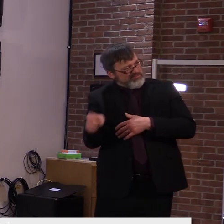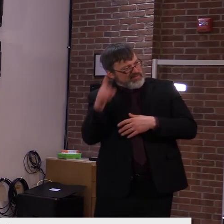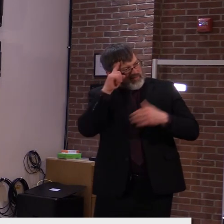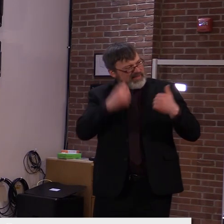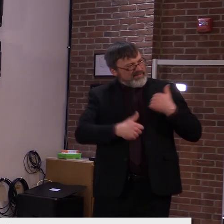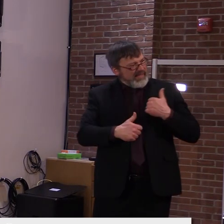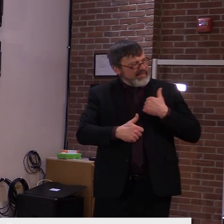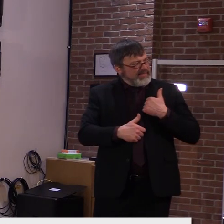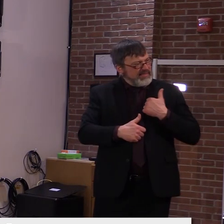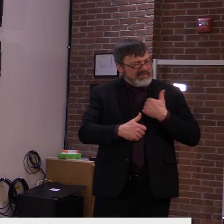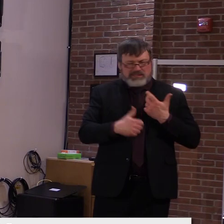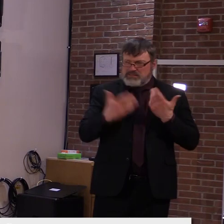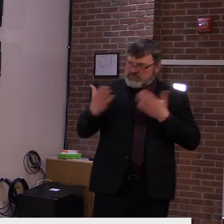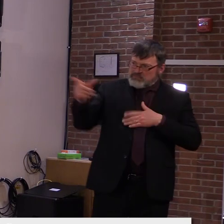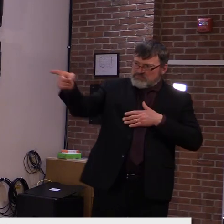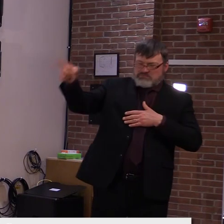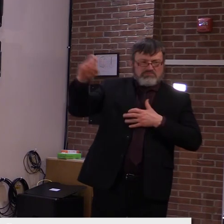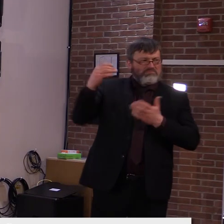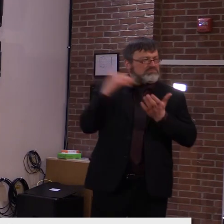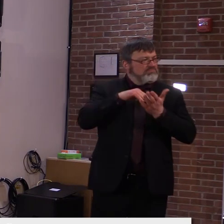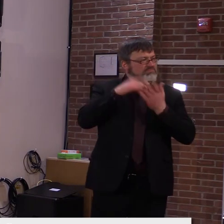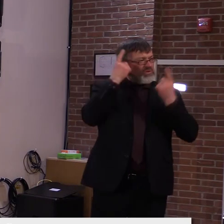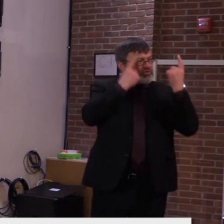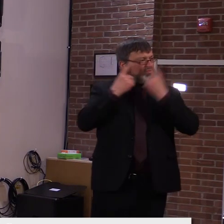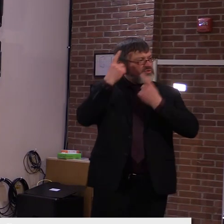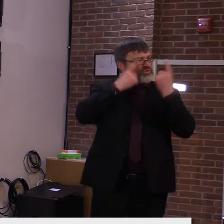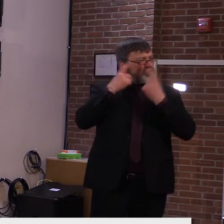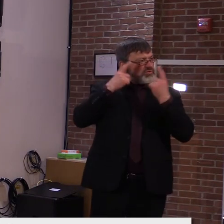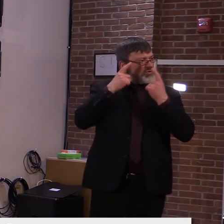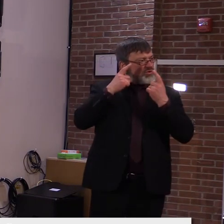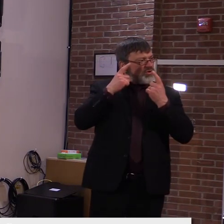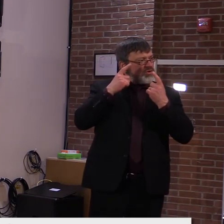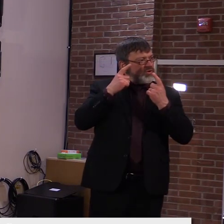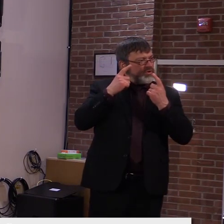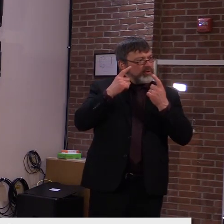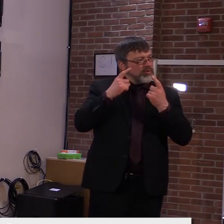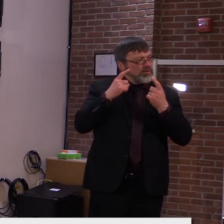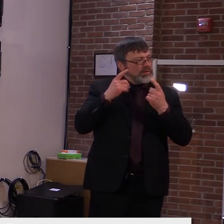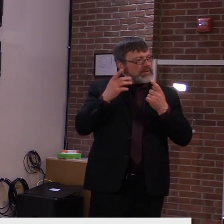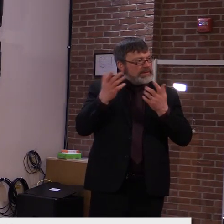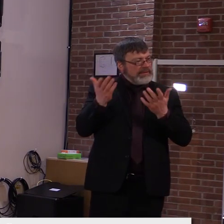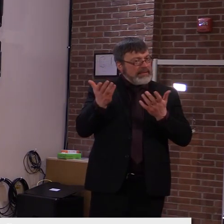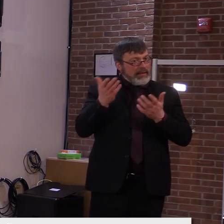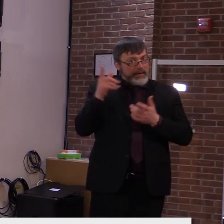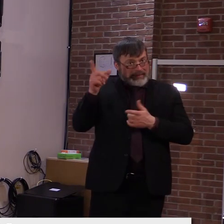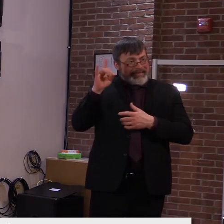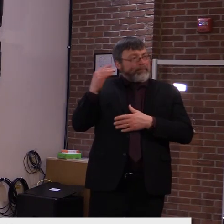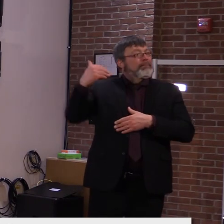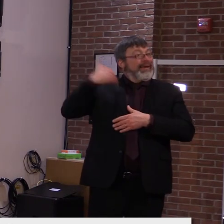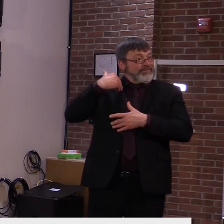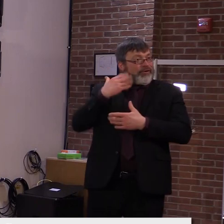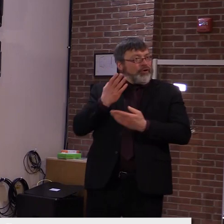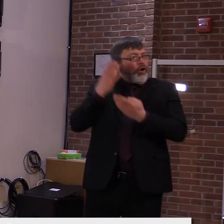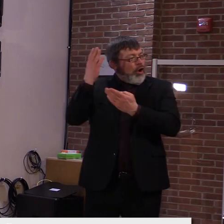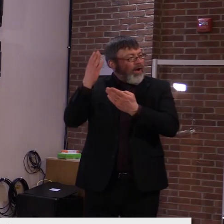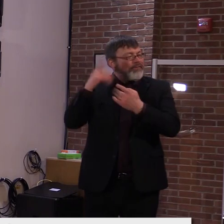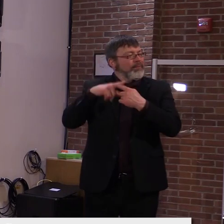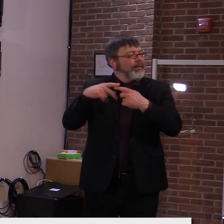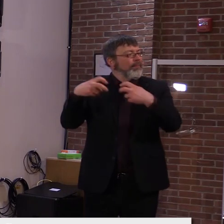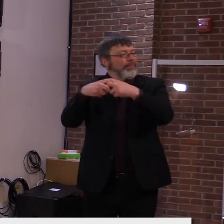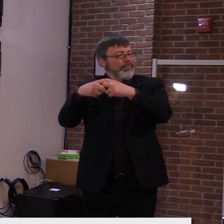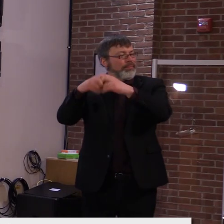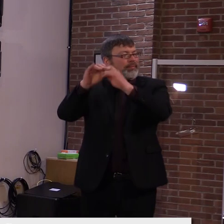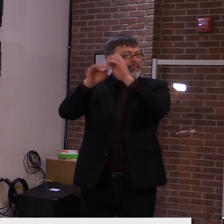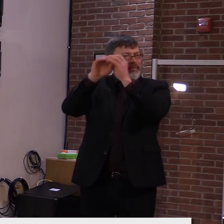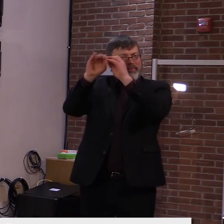jammed up in the House Ways and Means Committee and possibly being stalled by just one legislator.